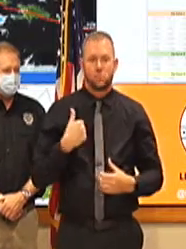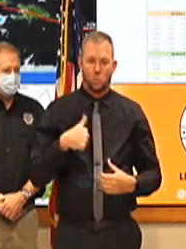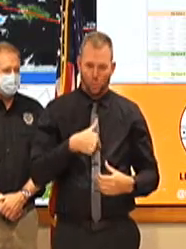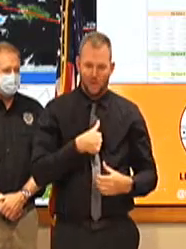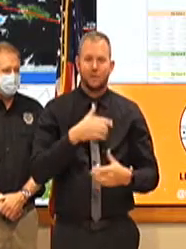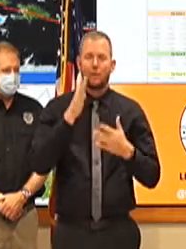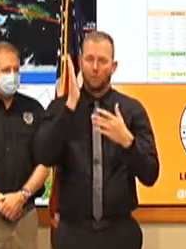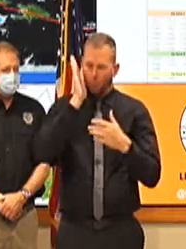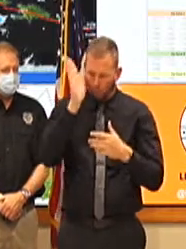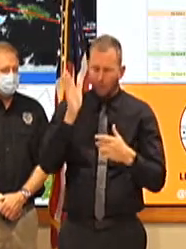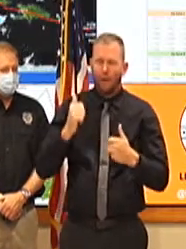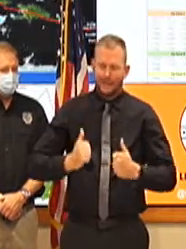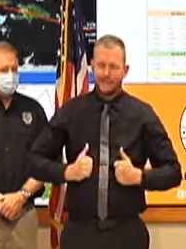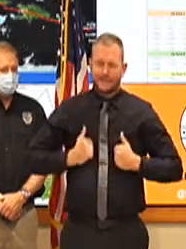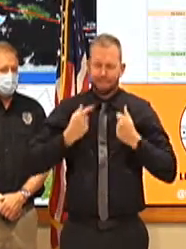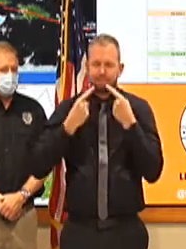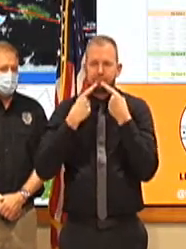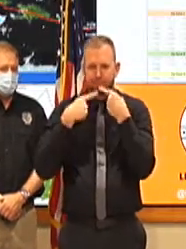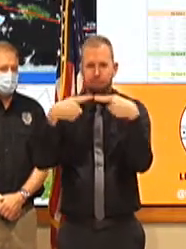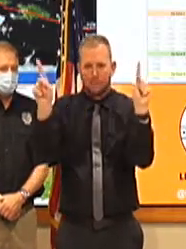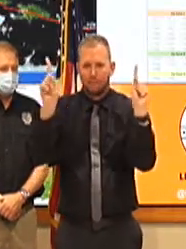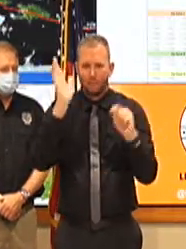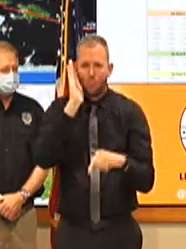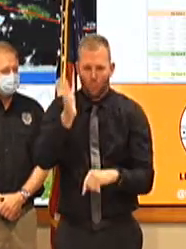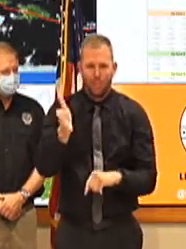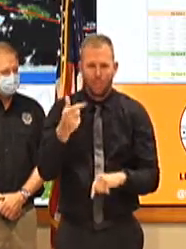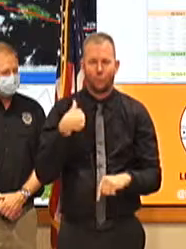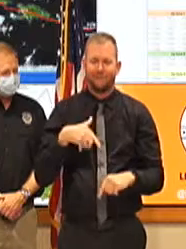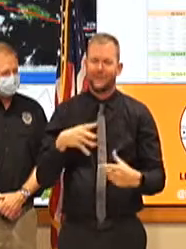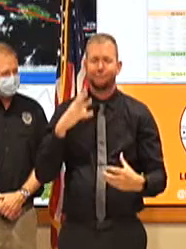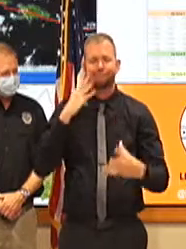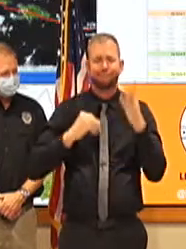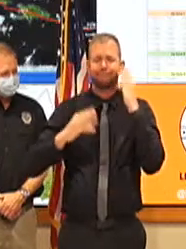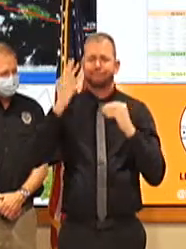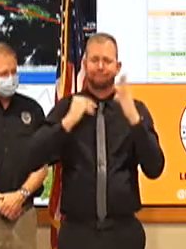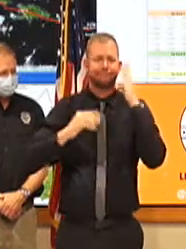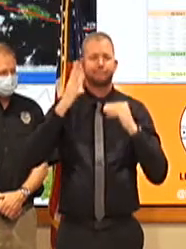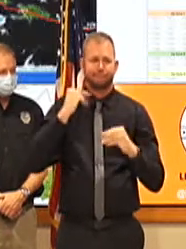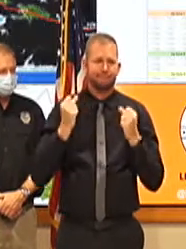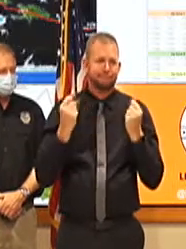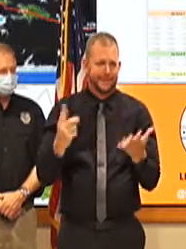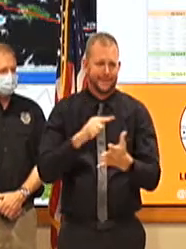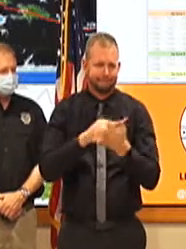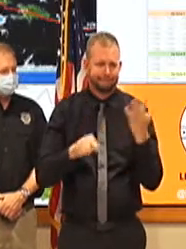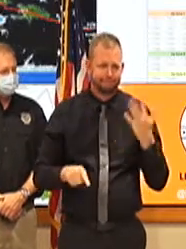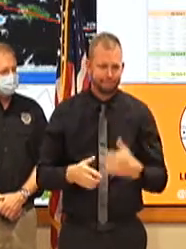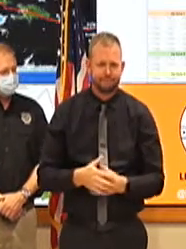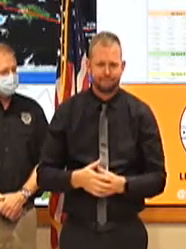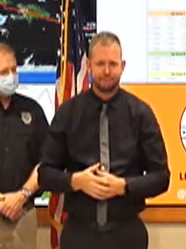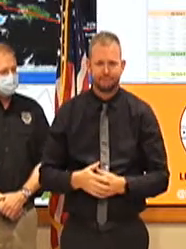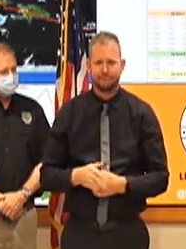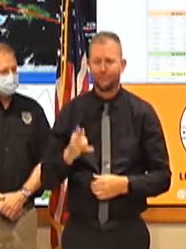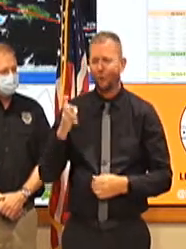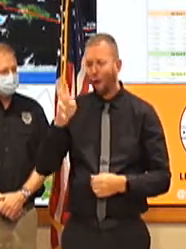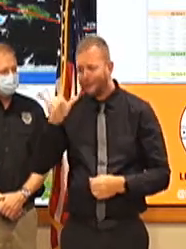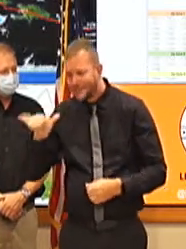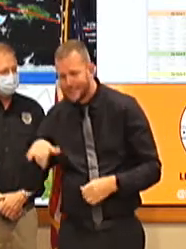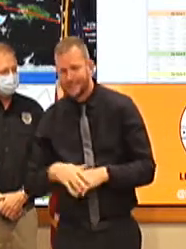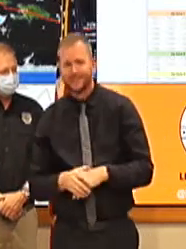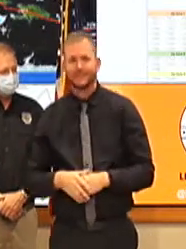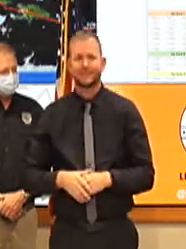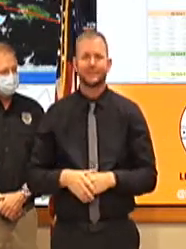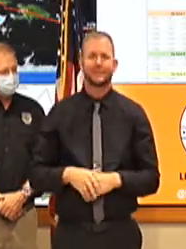time again. So whether it's Rita in 2005, Hurricane Ike in 2008, Harvey in